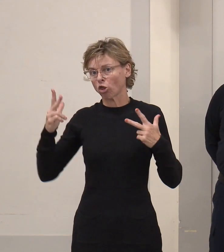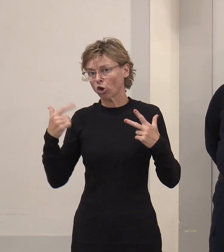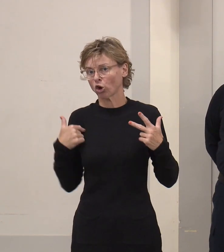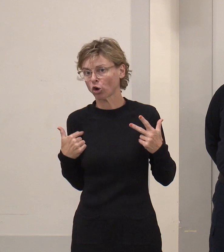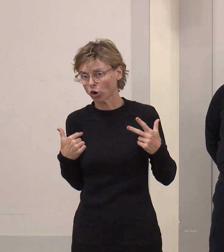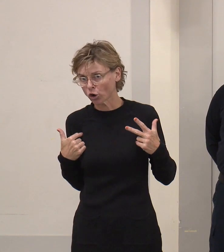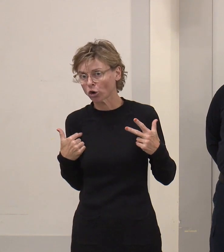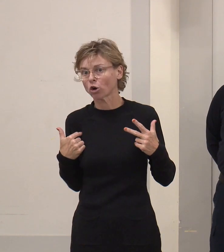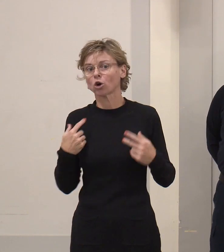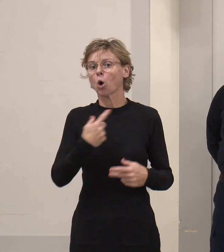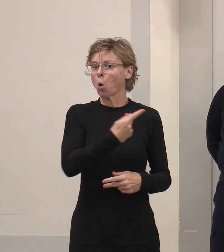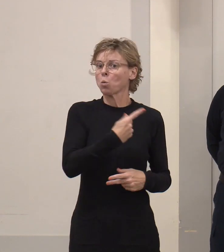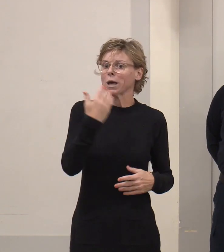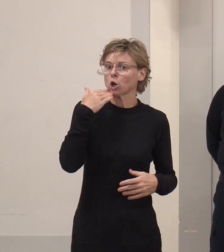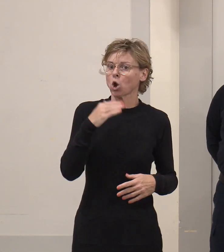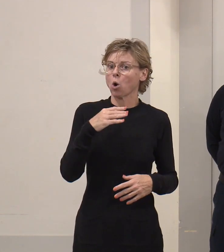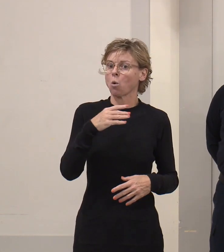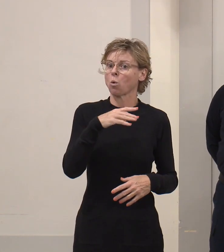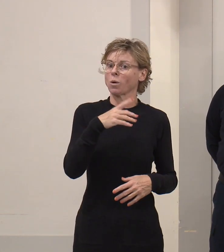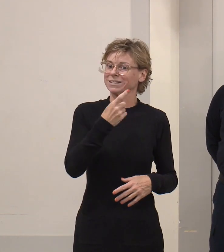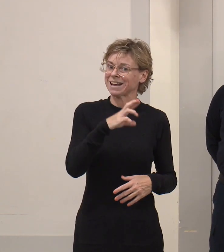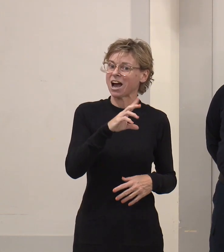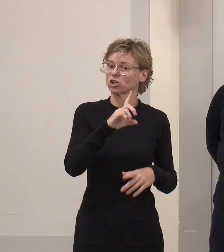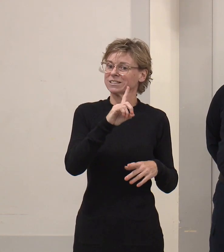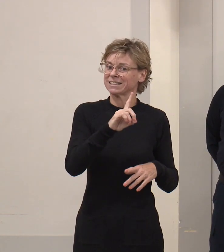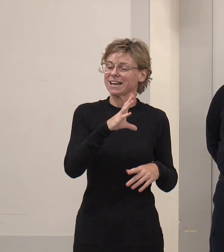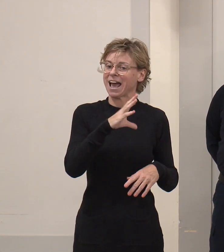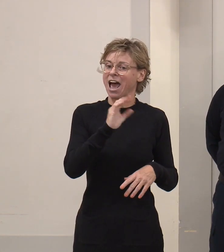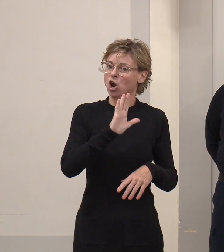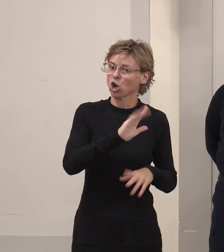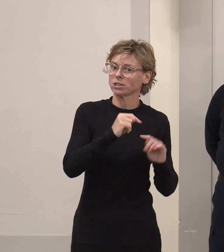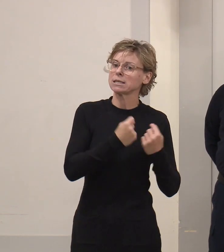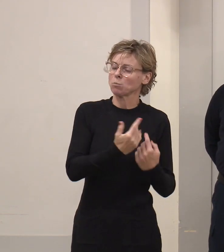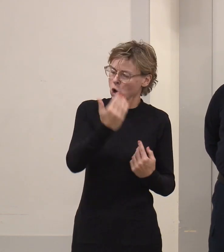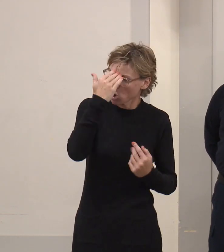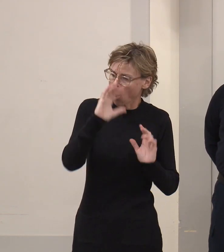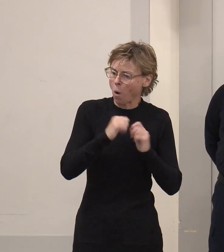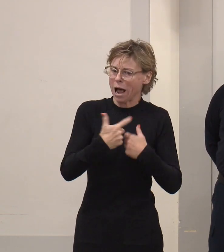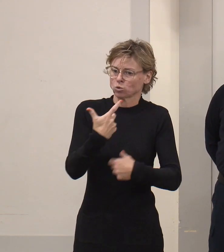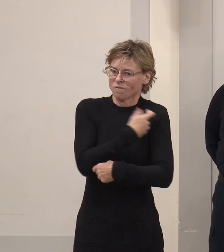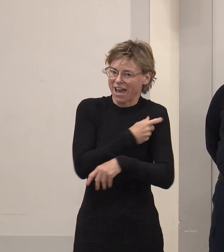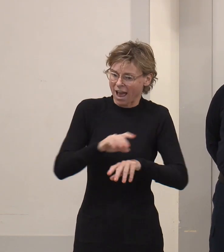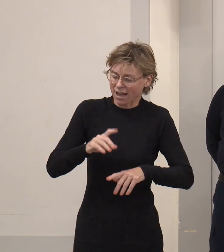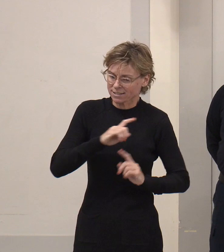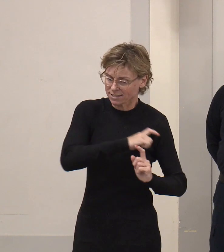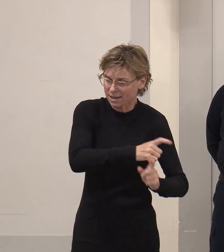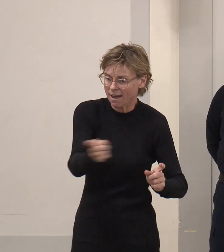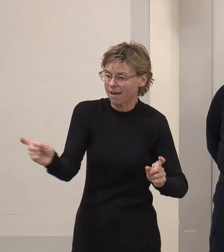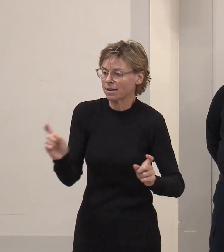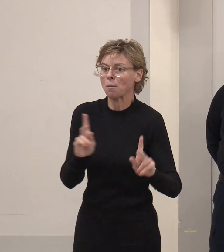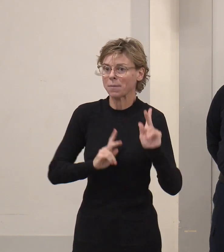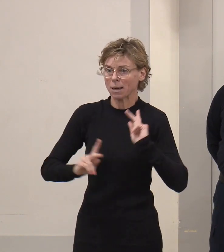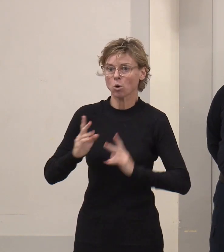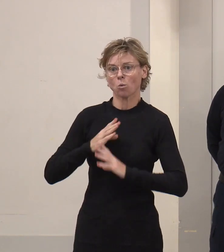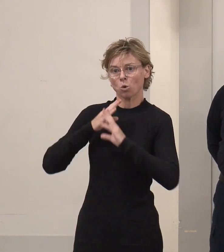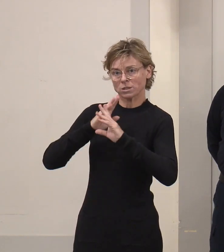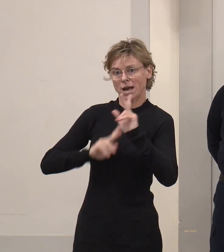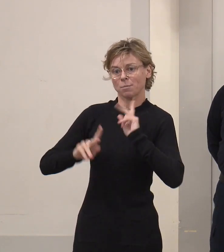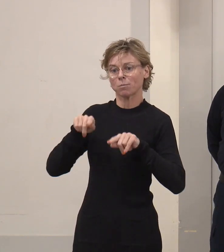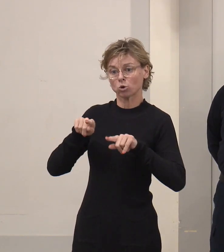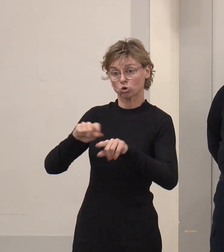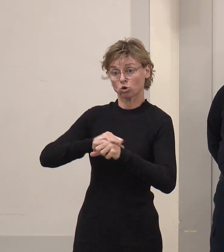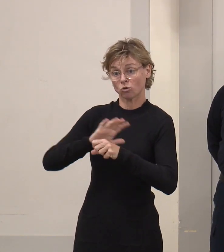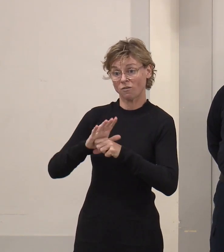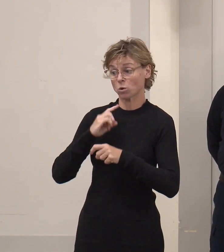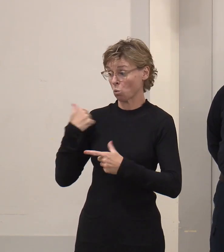team know how to make sure that we are getting people vaccinated, that we're keeping people safe through COVID. So as we get the